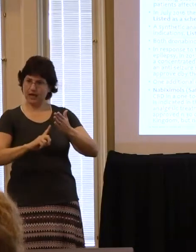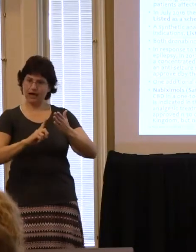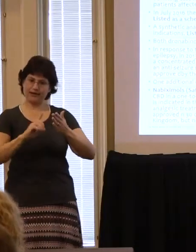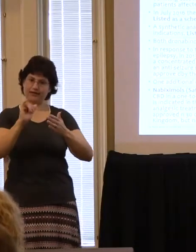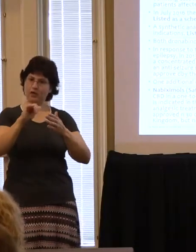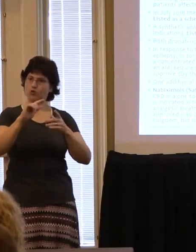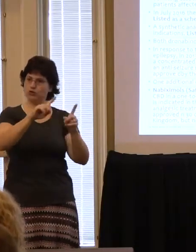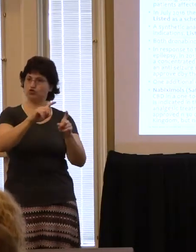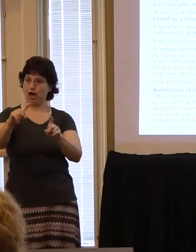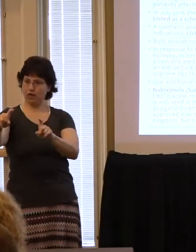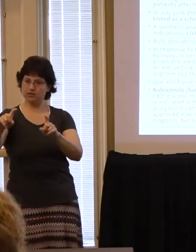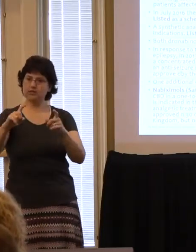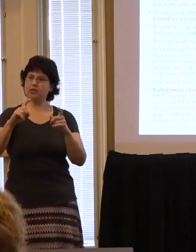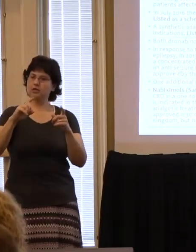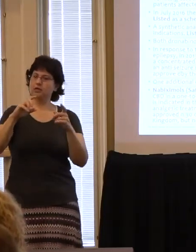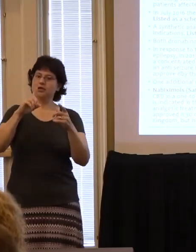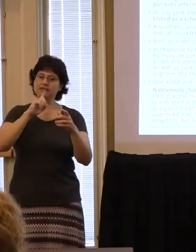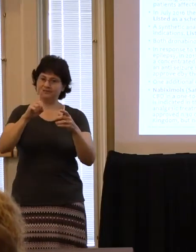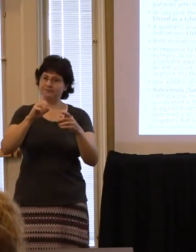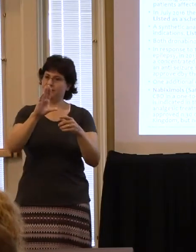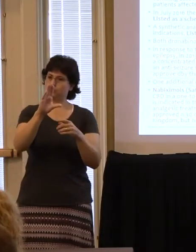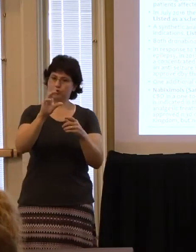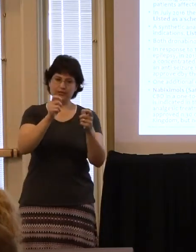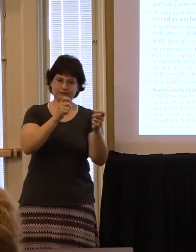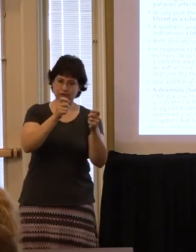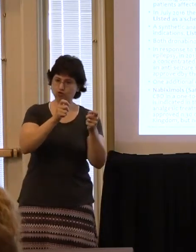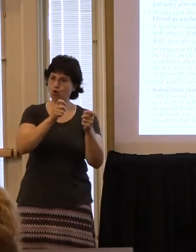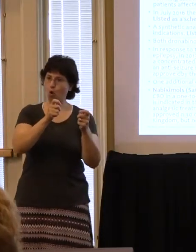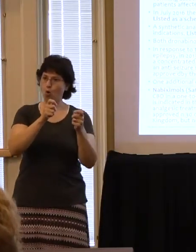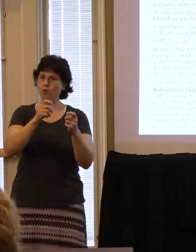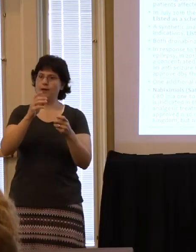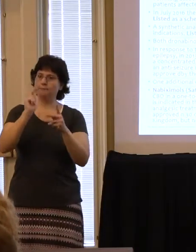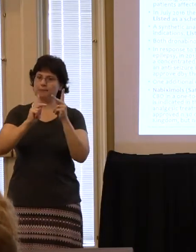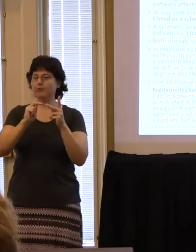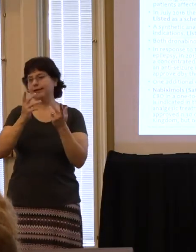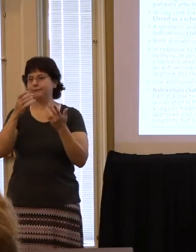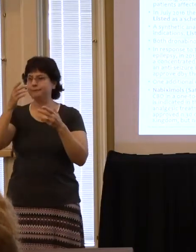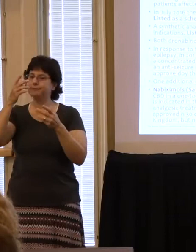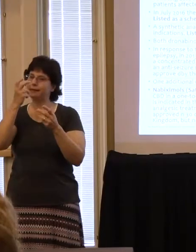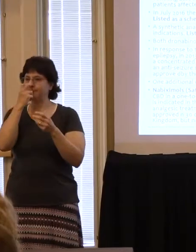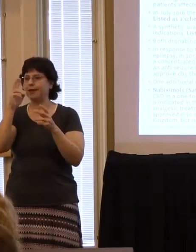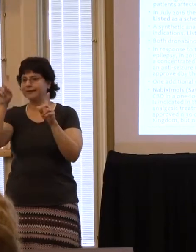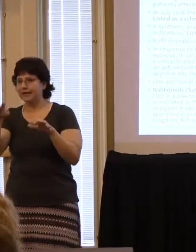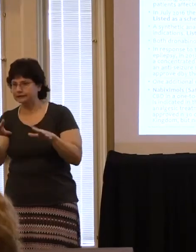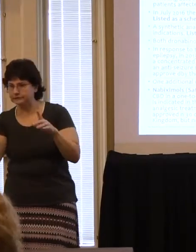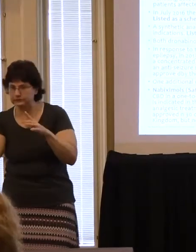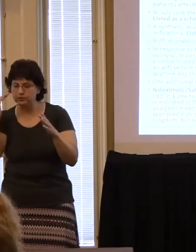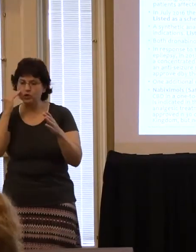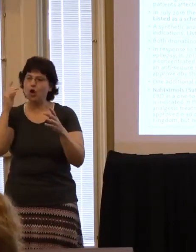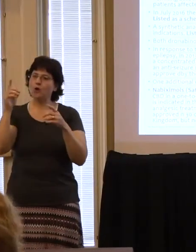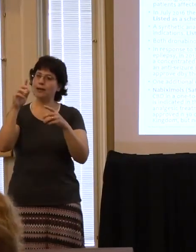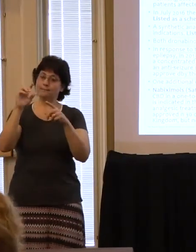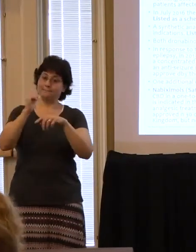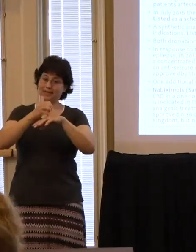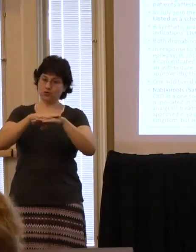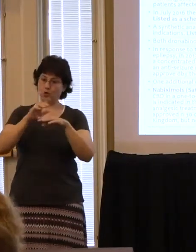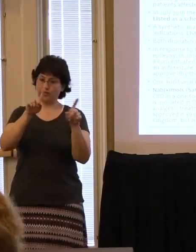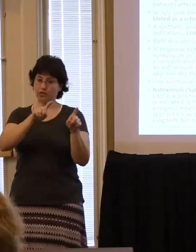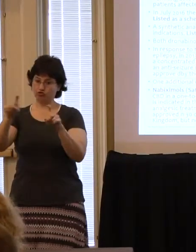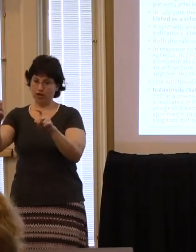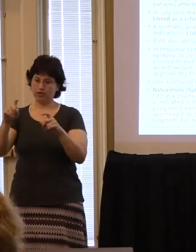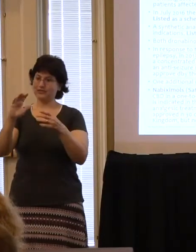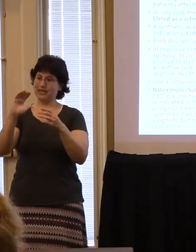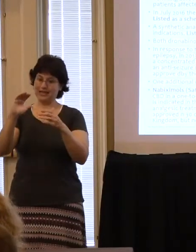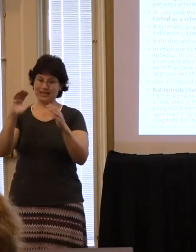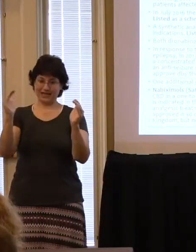the trials. Placebo control is important, double-blinded, and based on these trials, they assess both